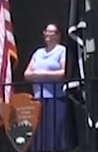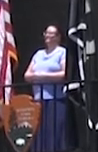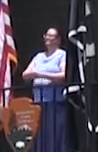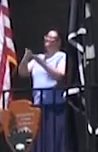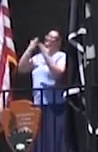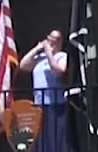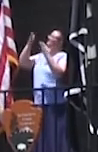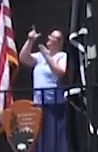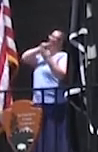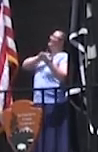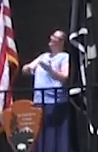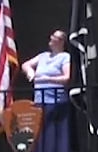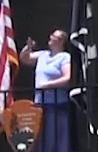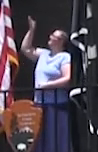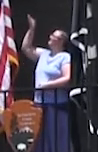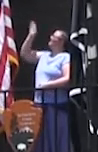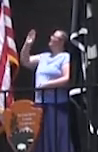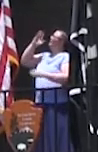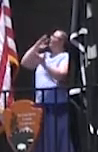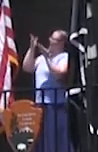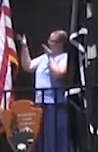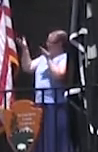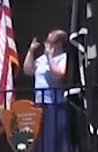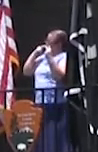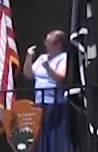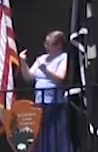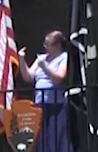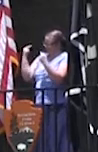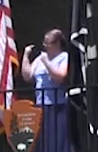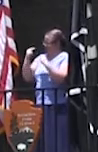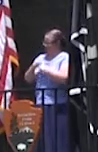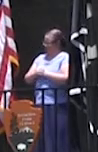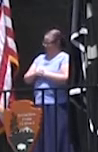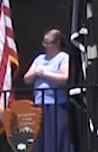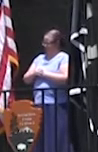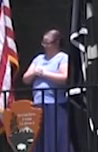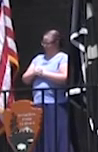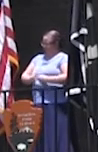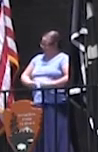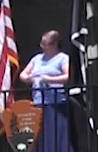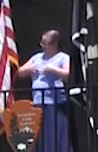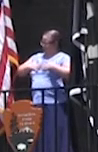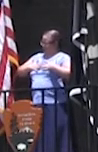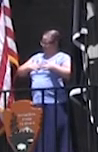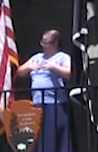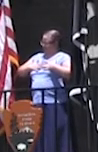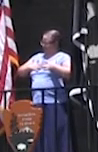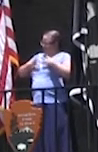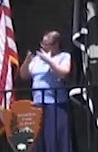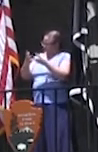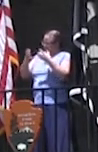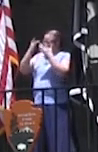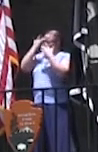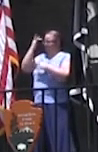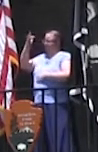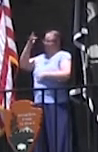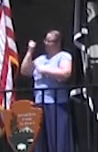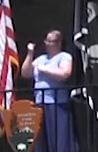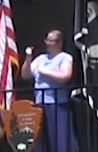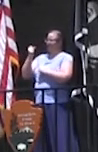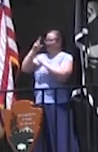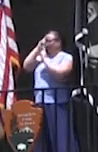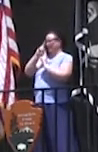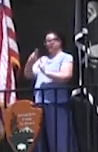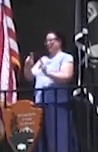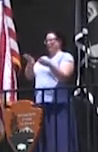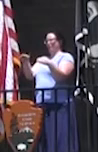Thank you, Lord God, for this service of remembrance. Stir up in us the desire, wisdom, and strength to honor the